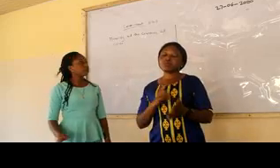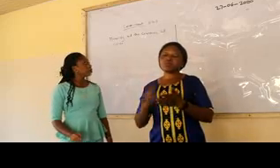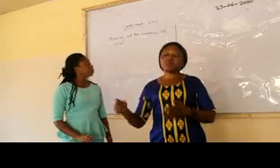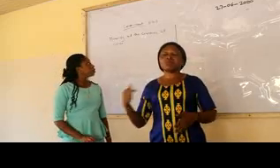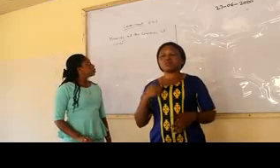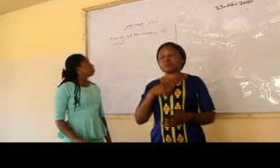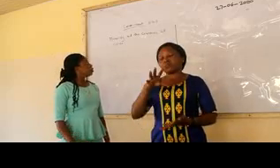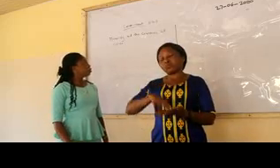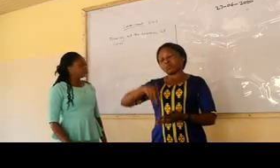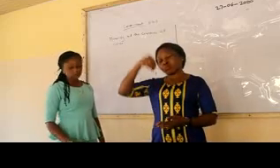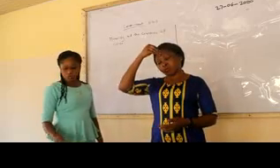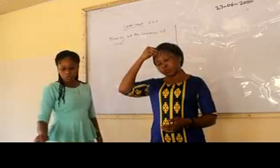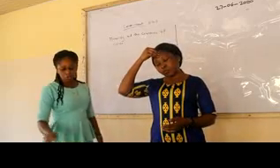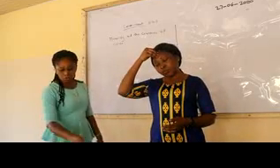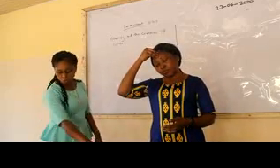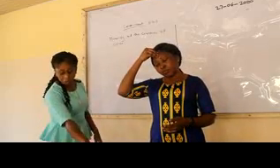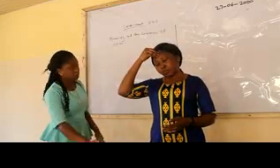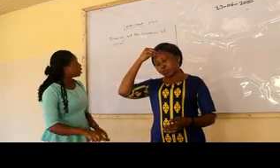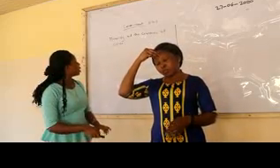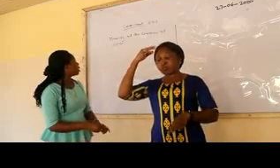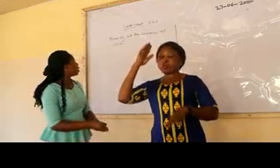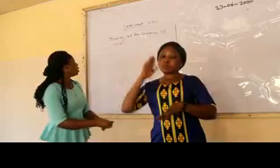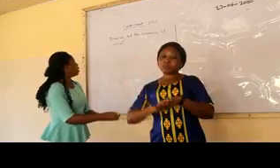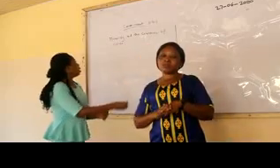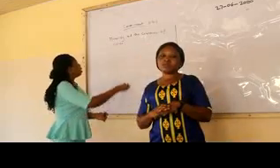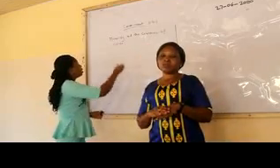a big discussion on the topic